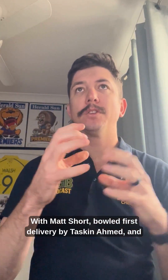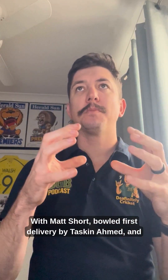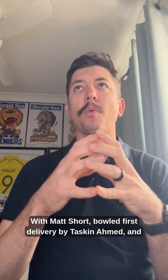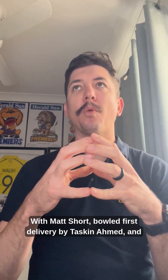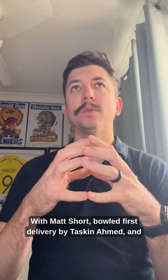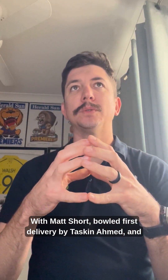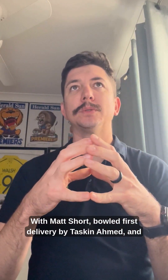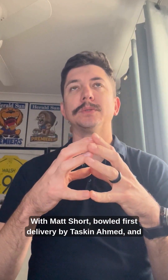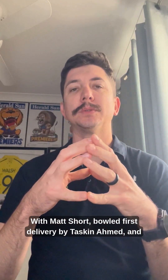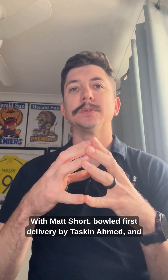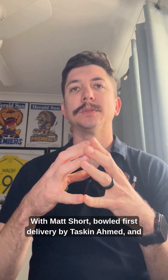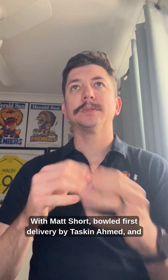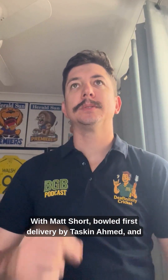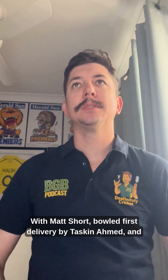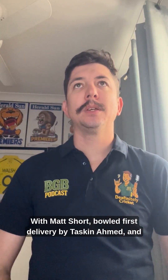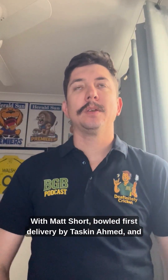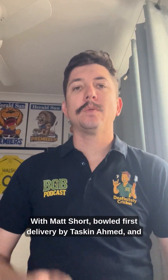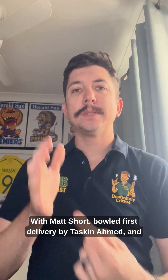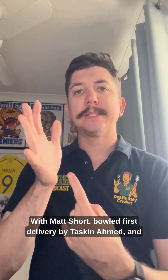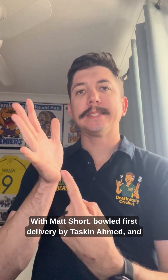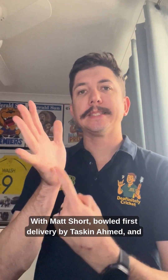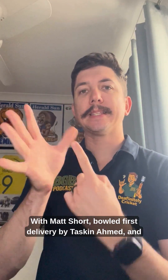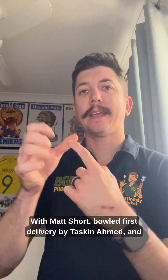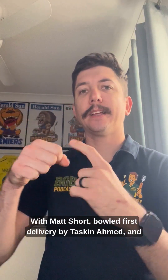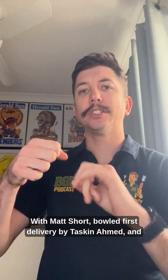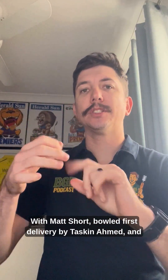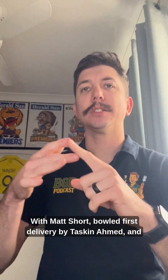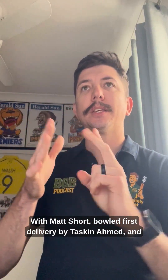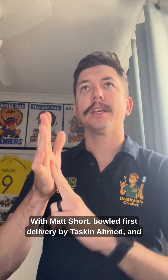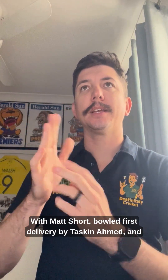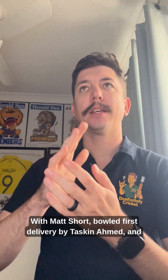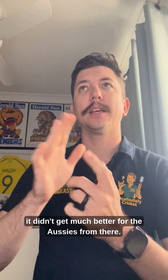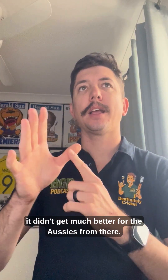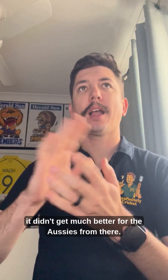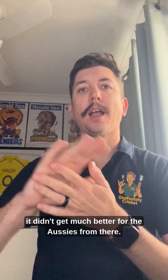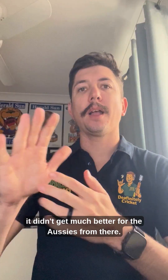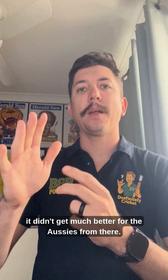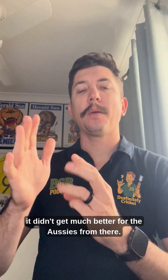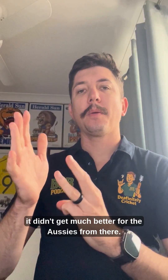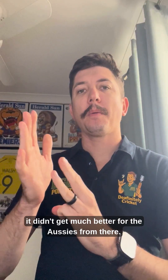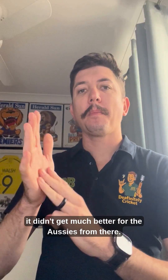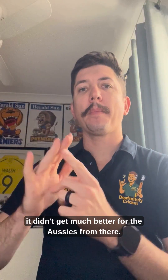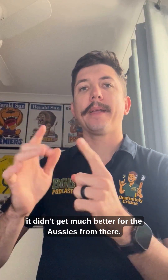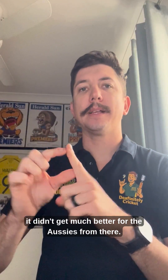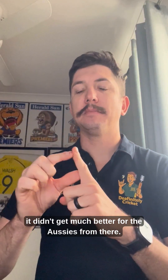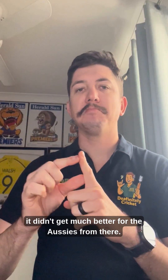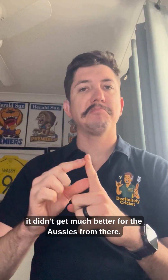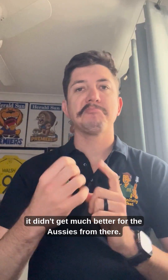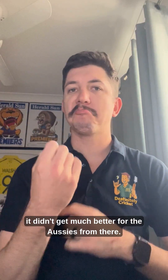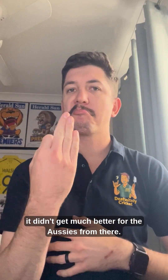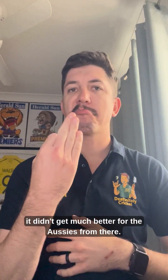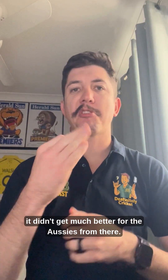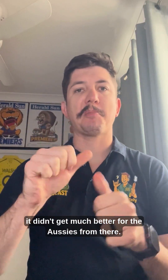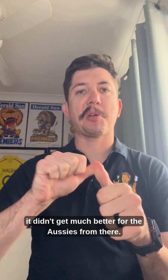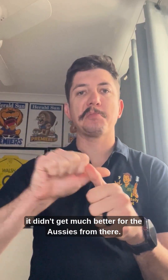Short bowled first delivery by Taskin Ahmed, and it didn't get much better for the Aussies from